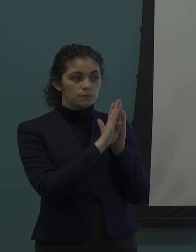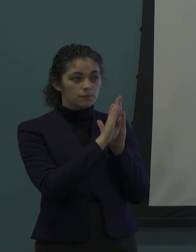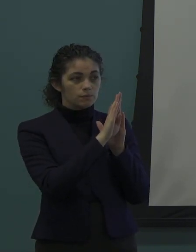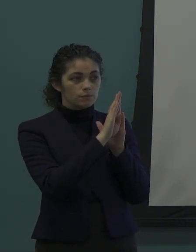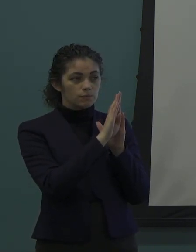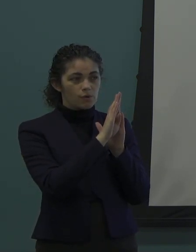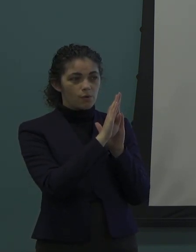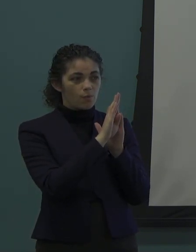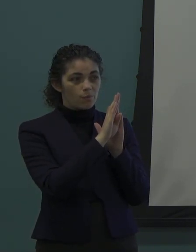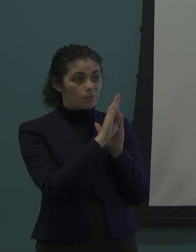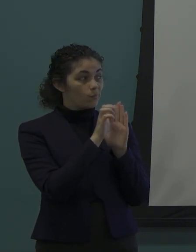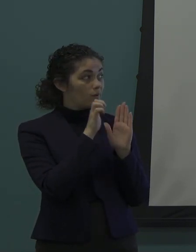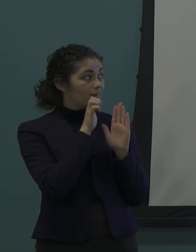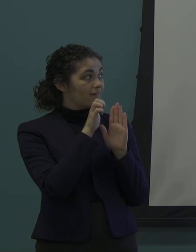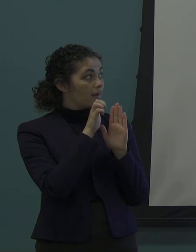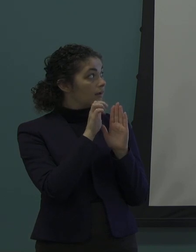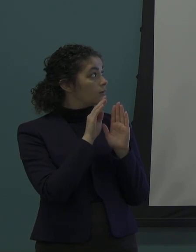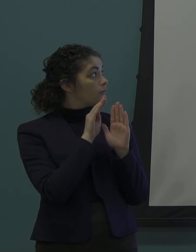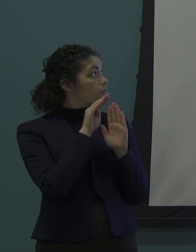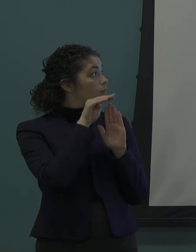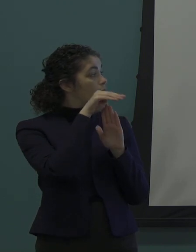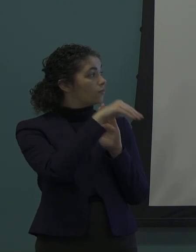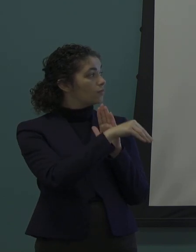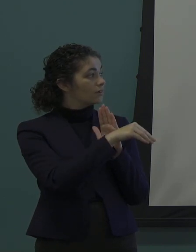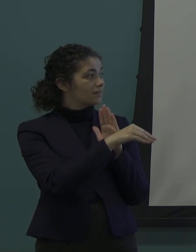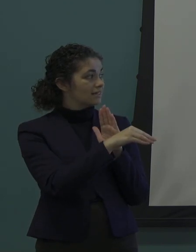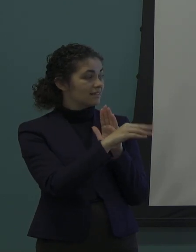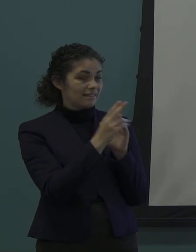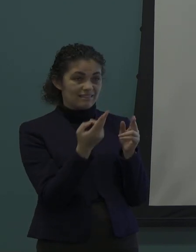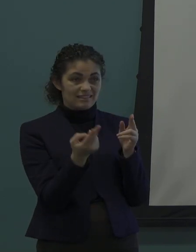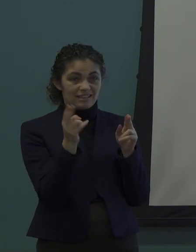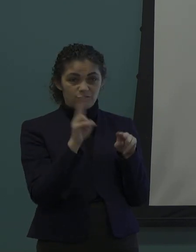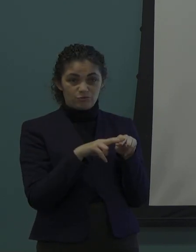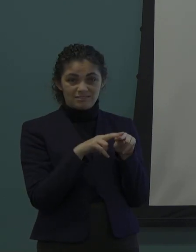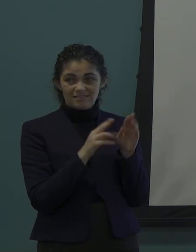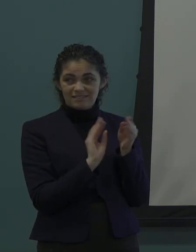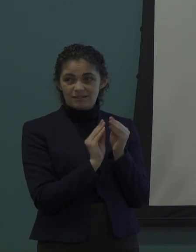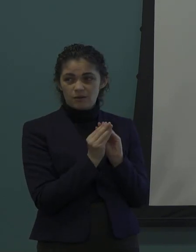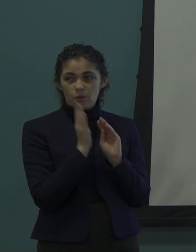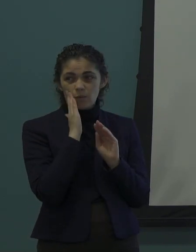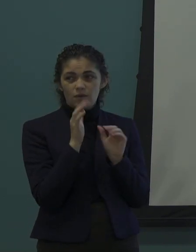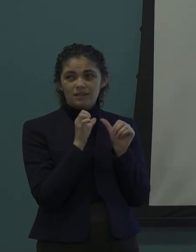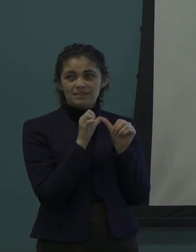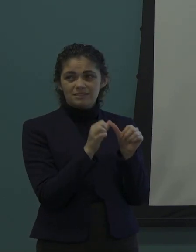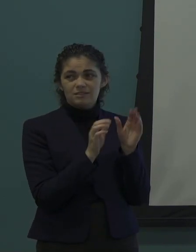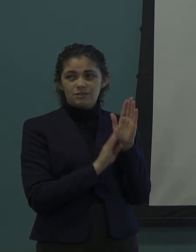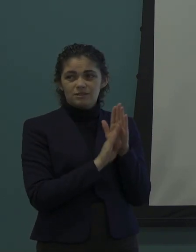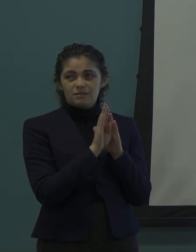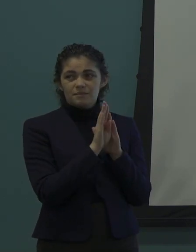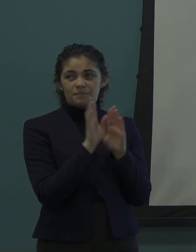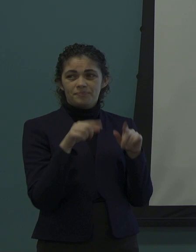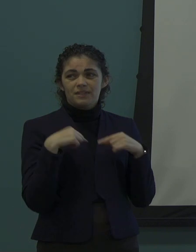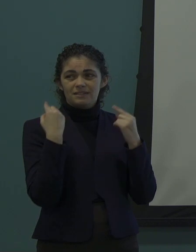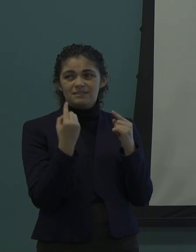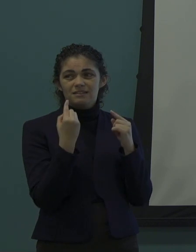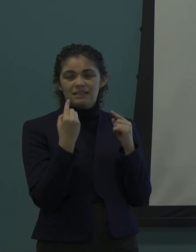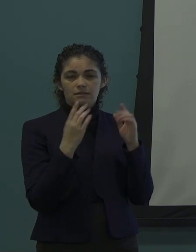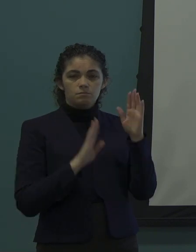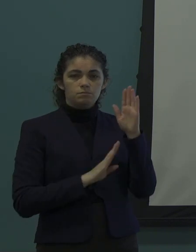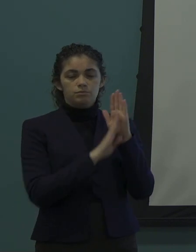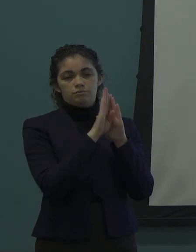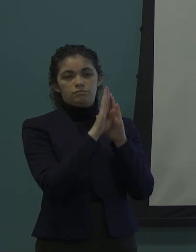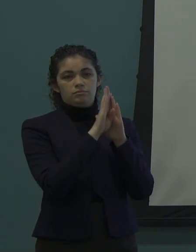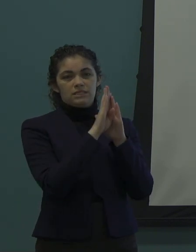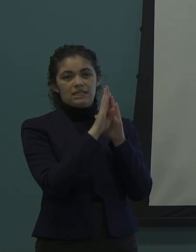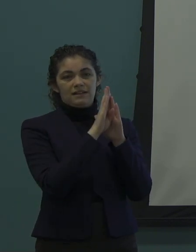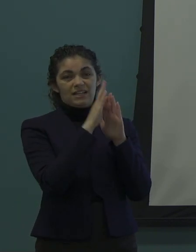not on the other side of our curve. Okay, these numbers continue to go up, and they will continue to go up until this peaks. And